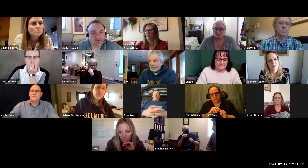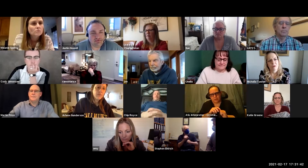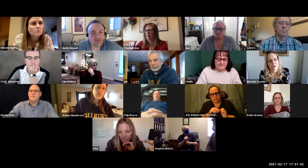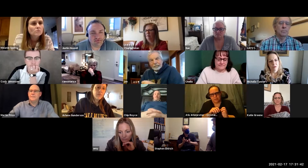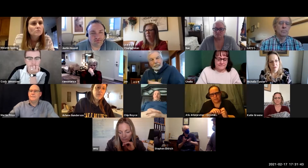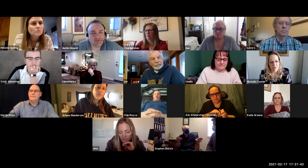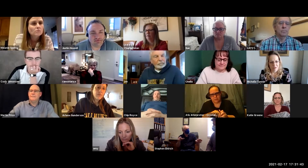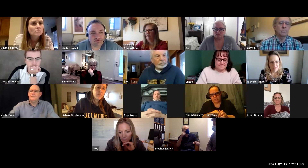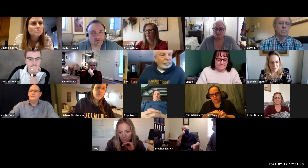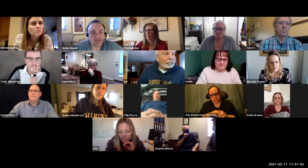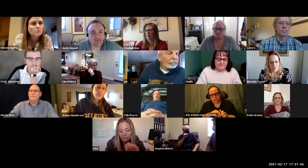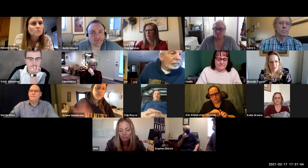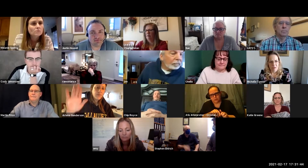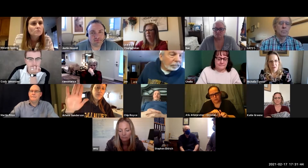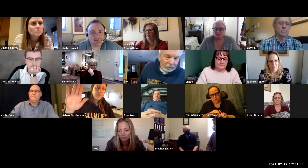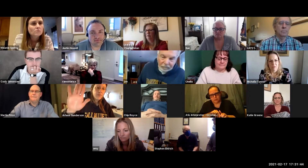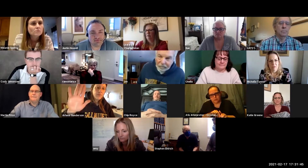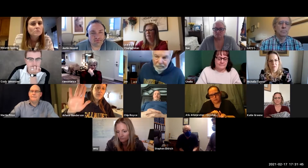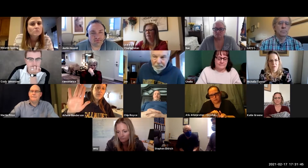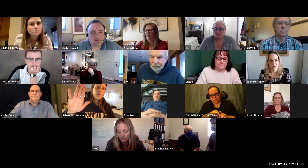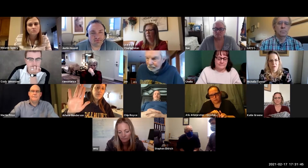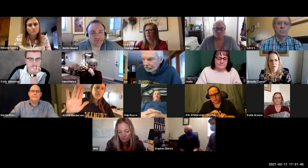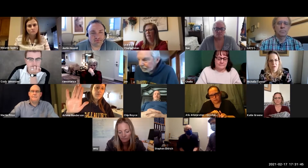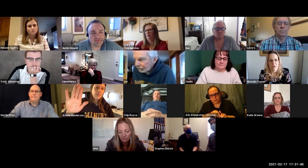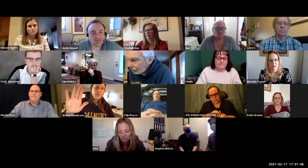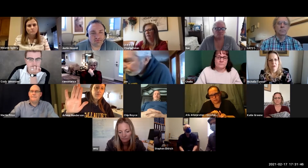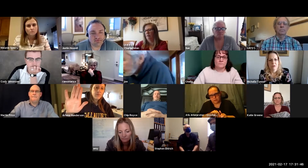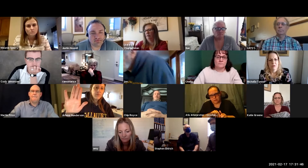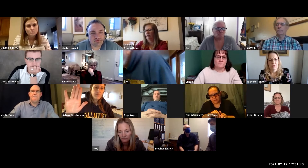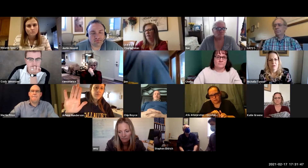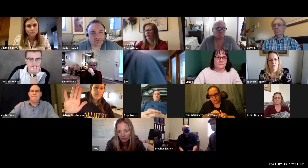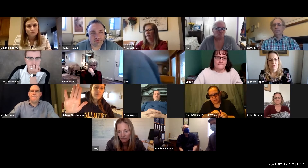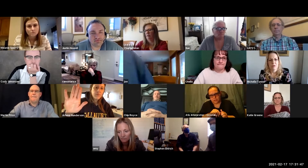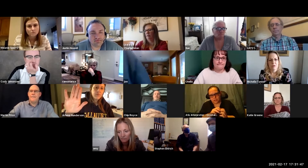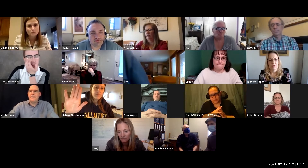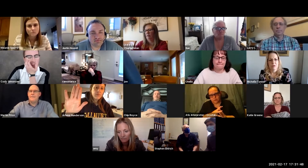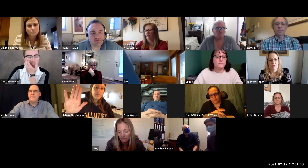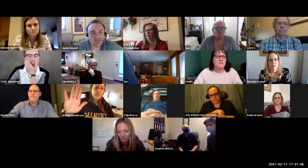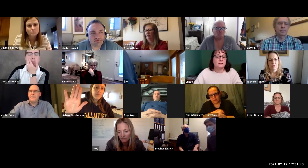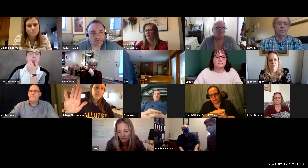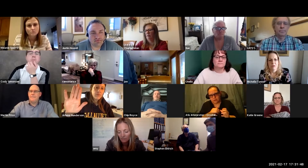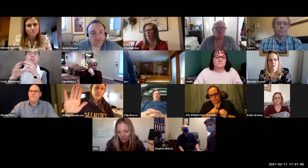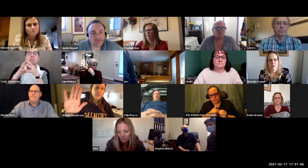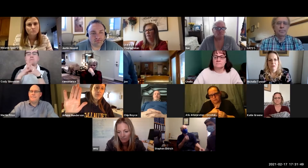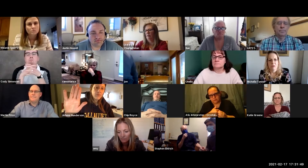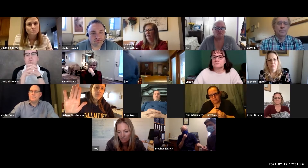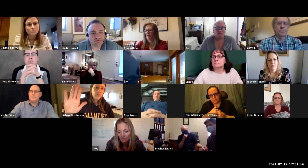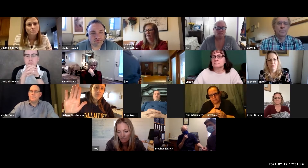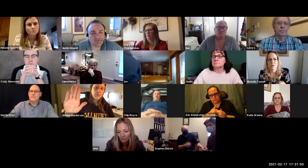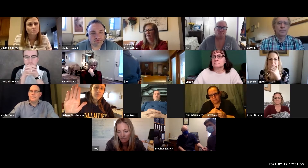bylaws will make him need to step down as chair to be just a general seat on the